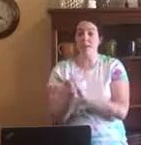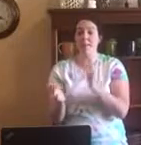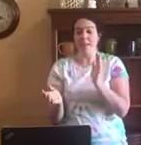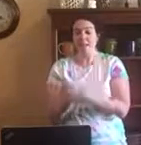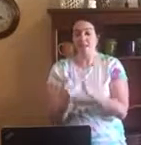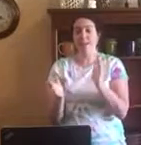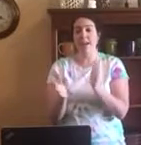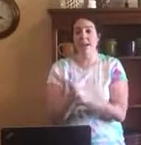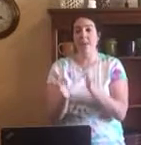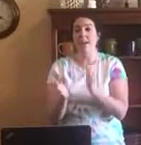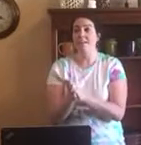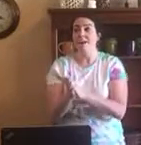live my life.